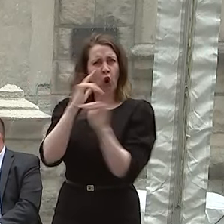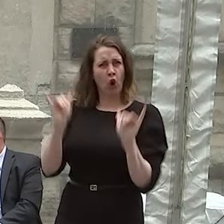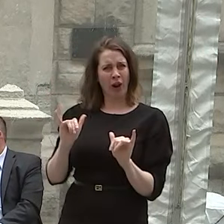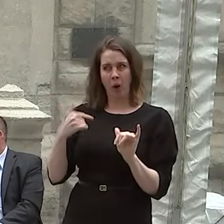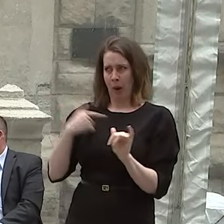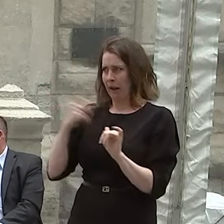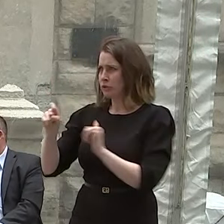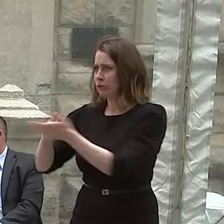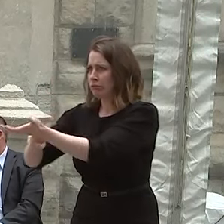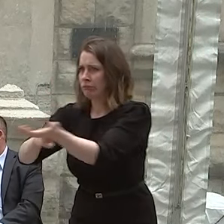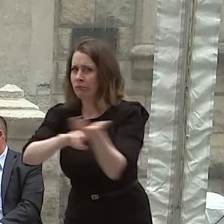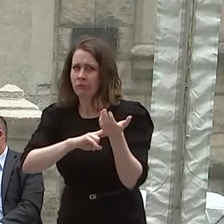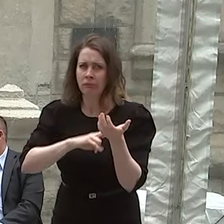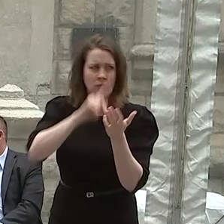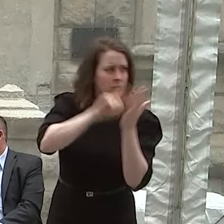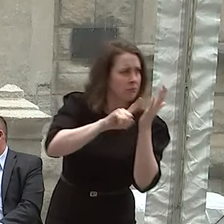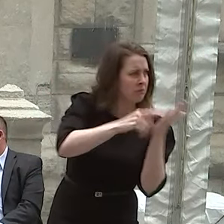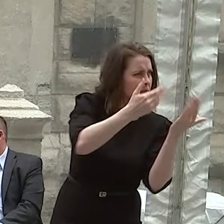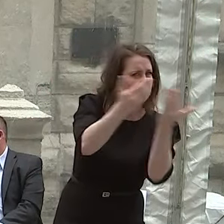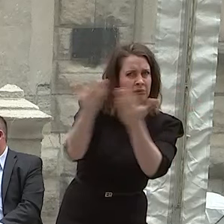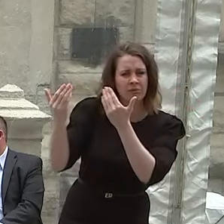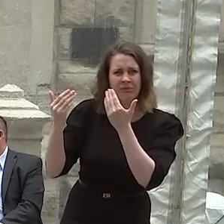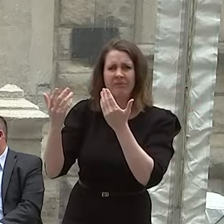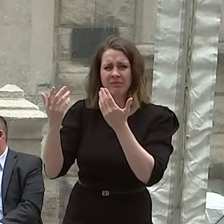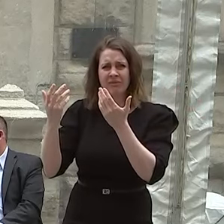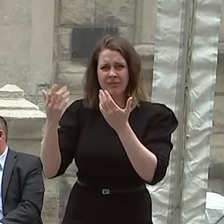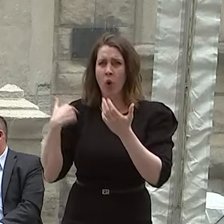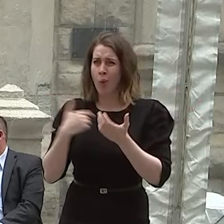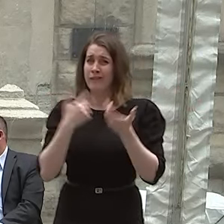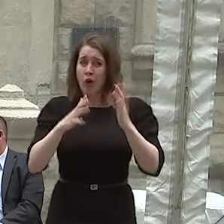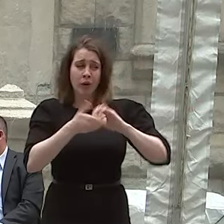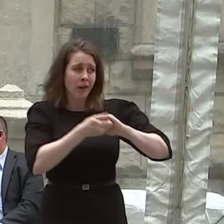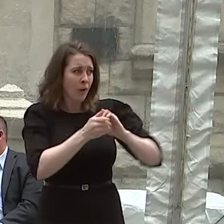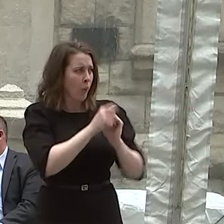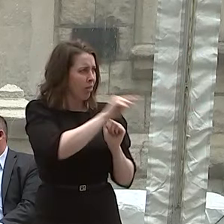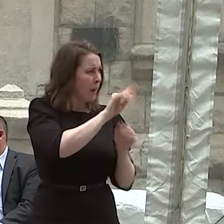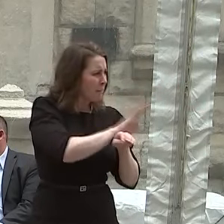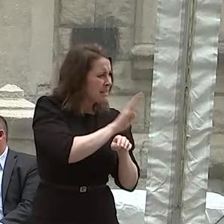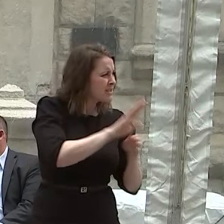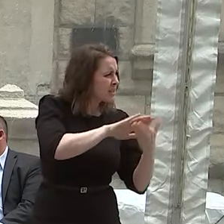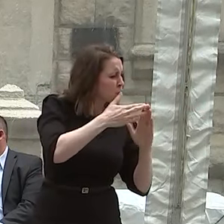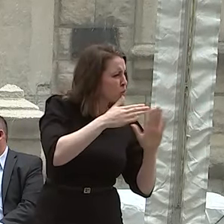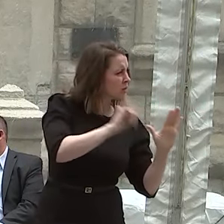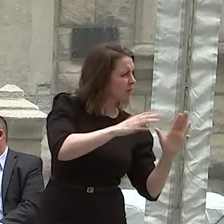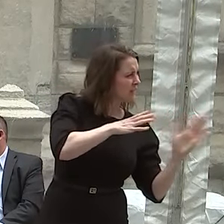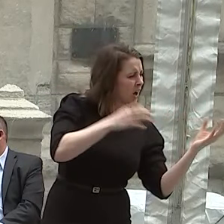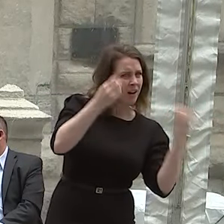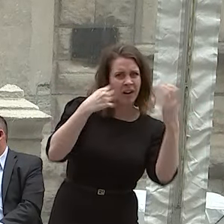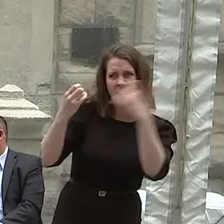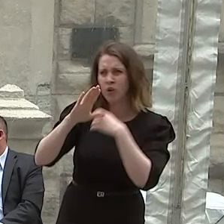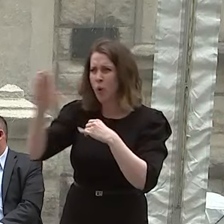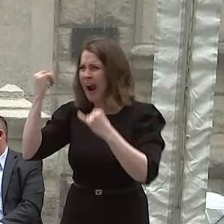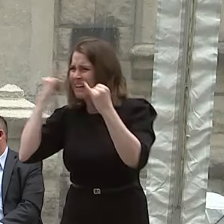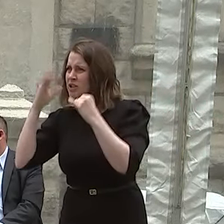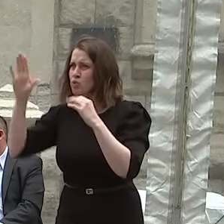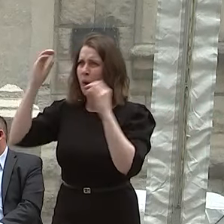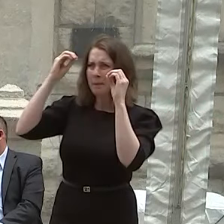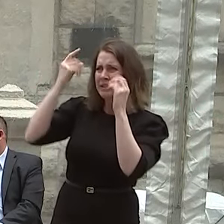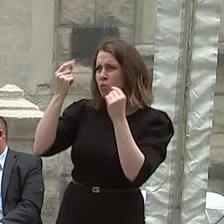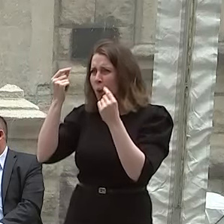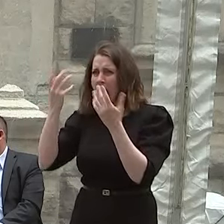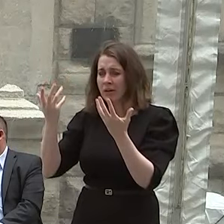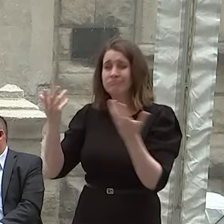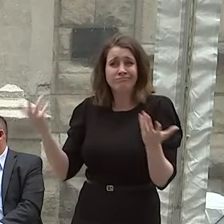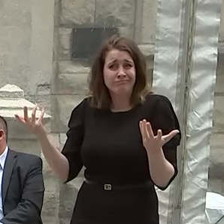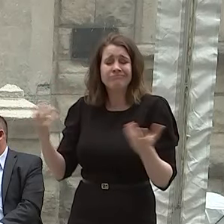agencies, and I think from the business community as well, and you've heard a lot of that articulated here today. So we